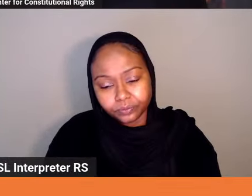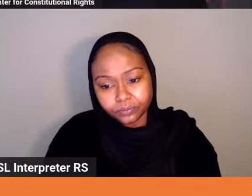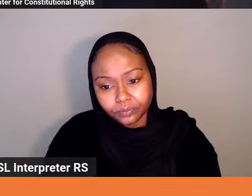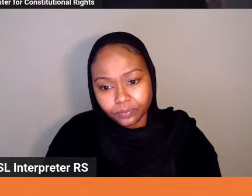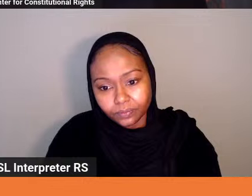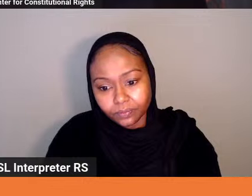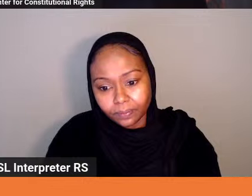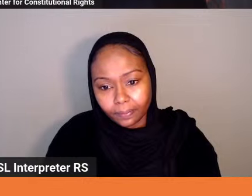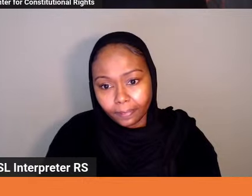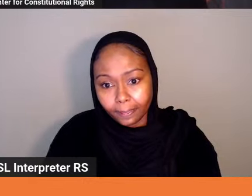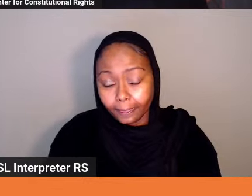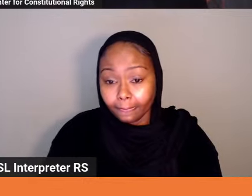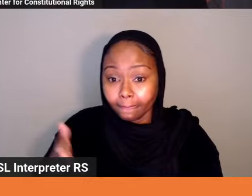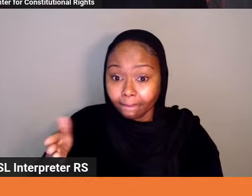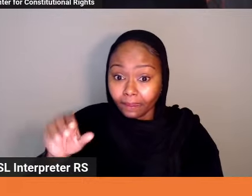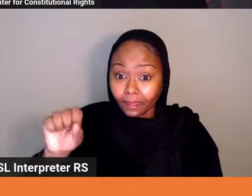Sahar, did you want to add anything?